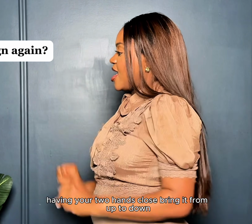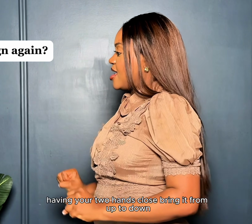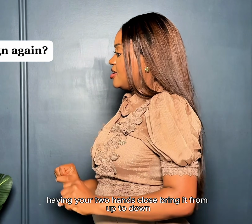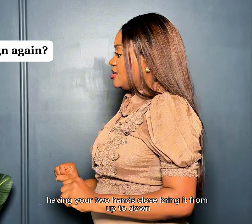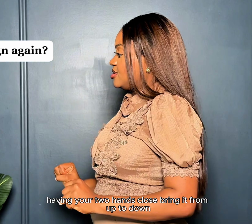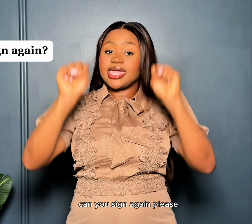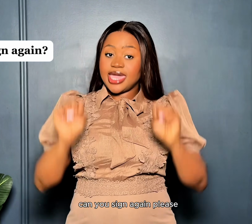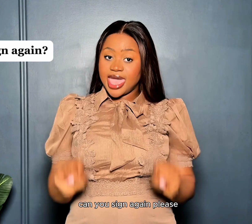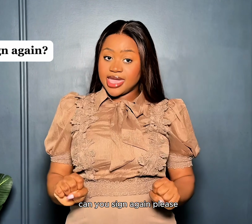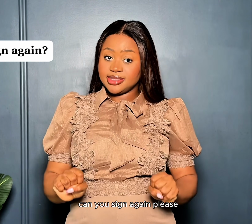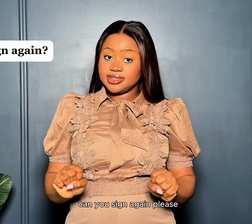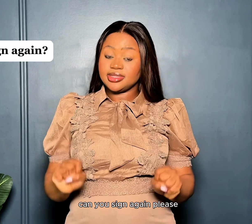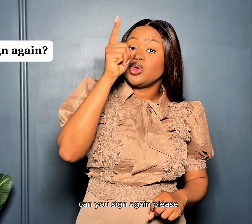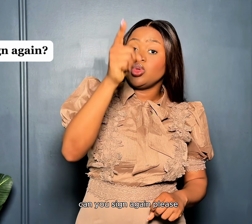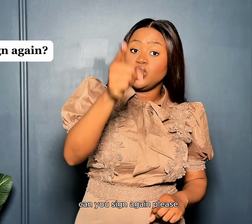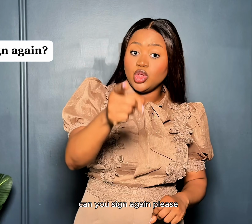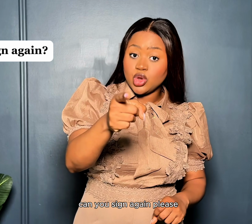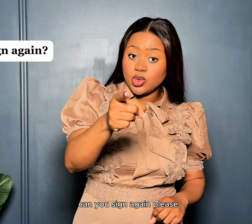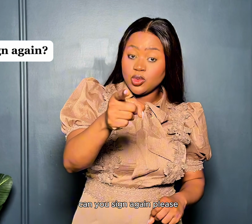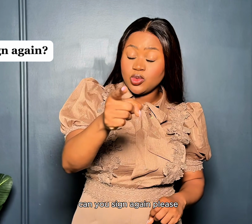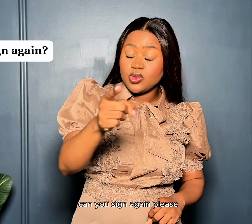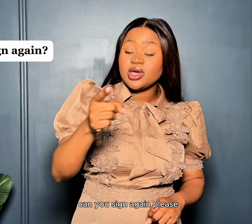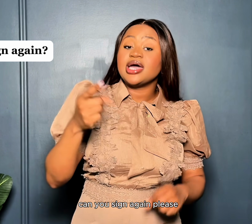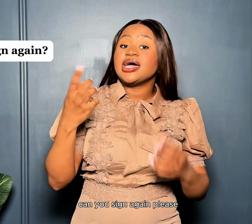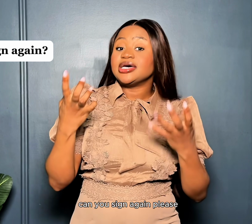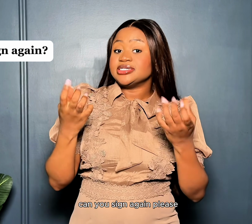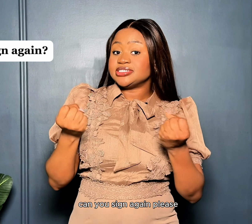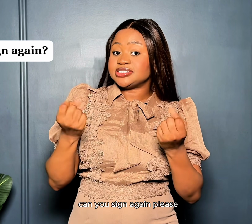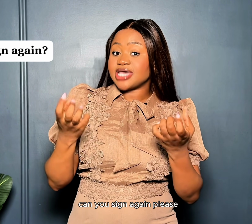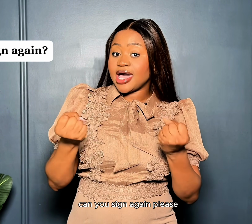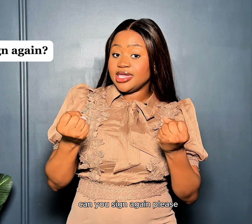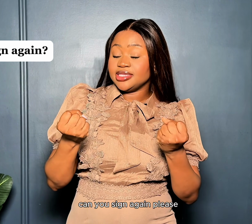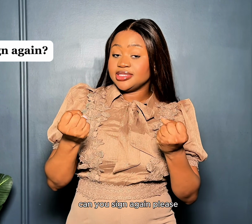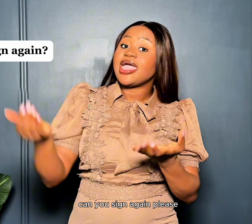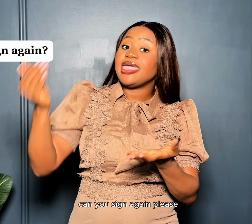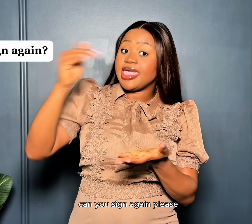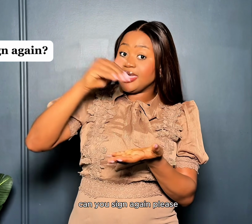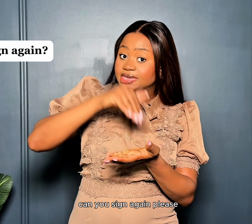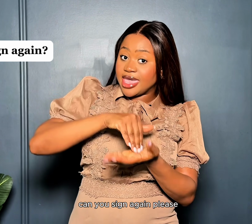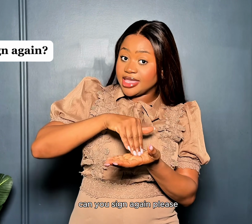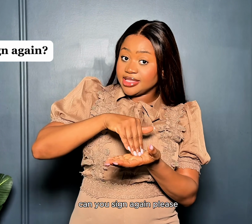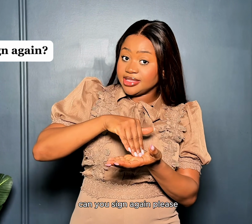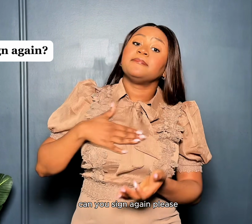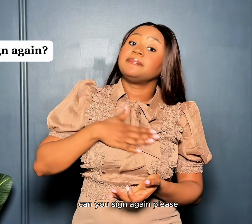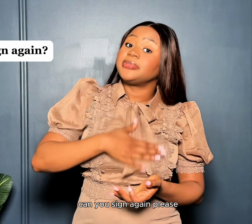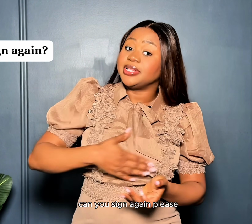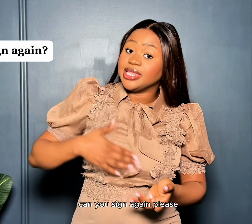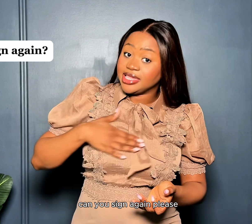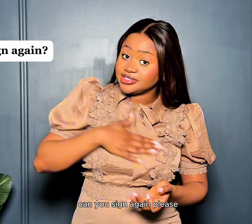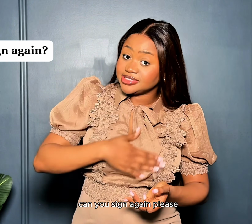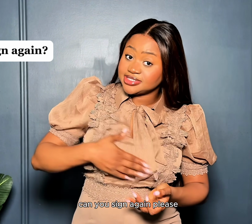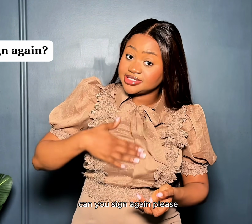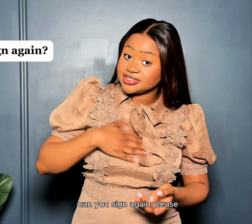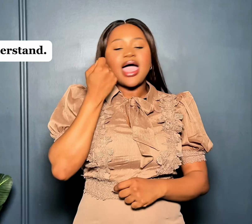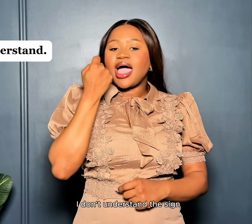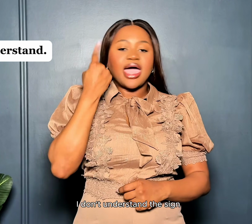down. Can you sign again, please? I